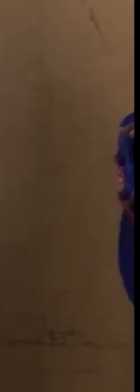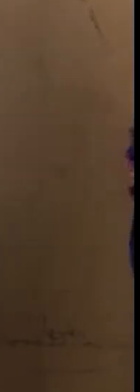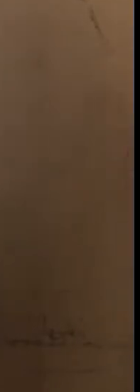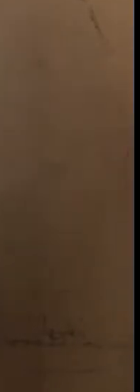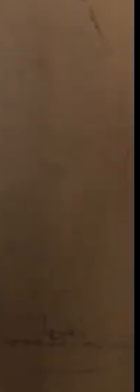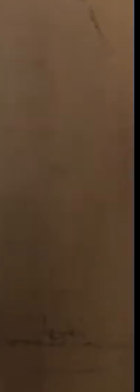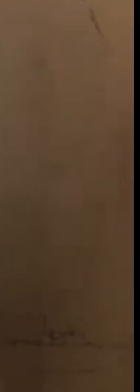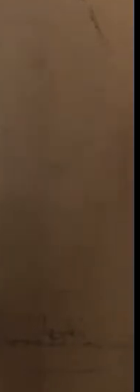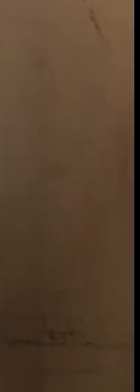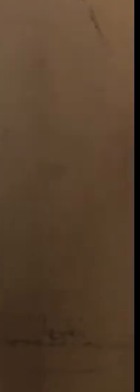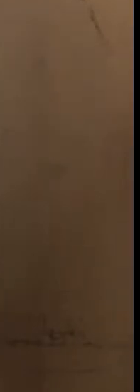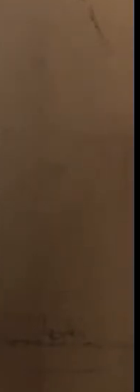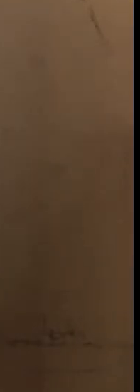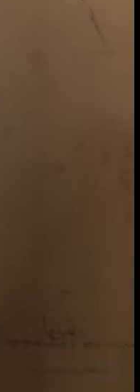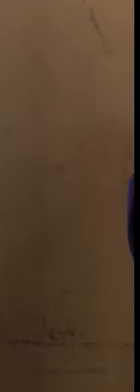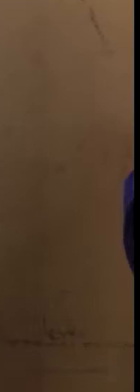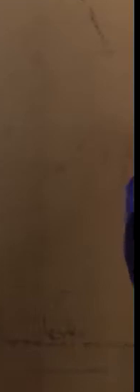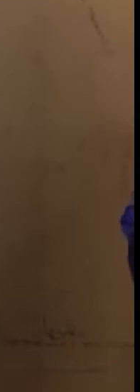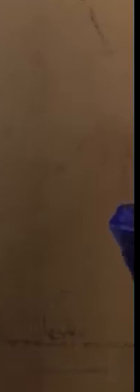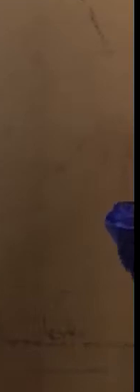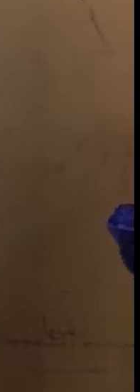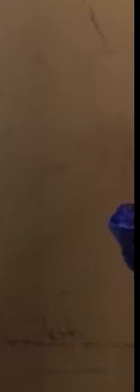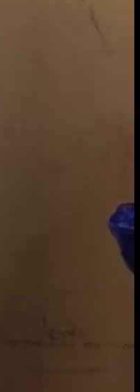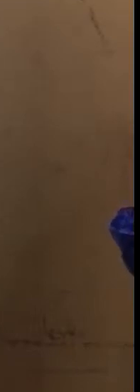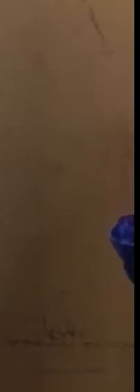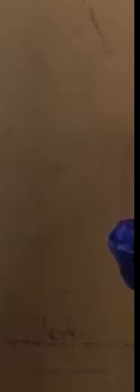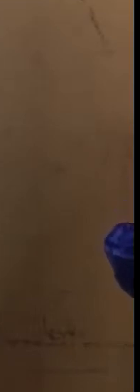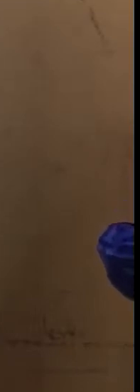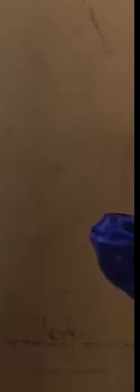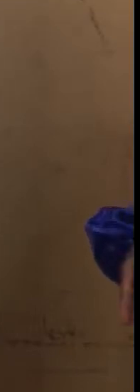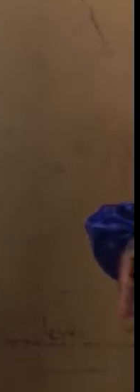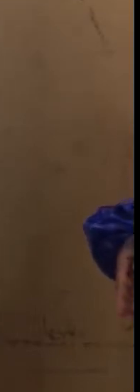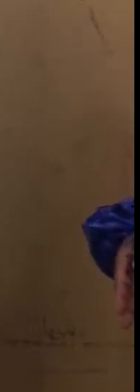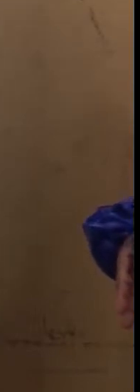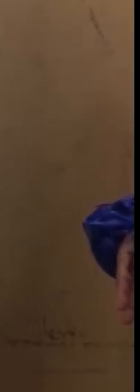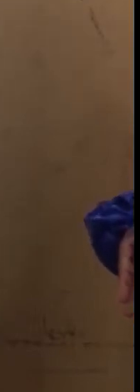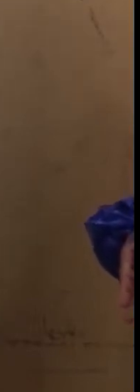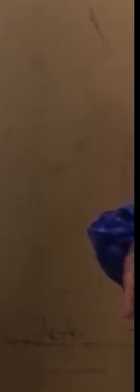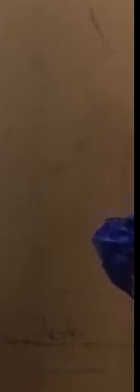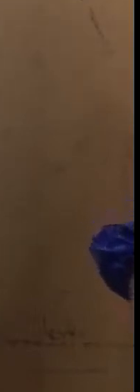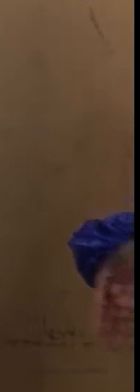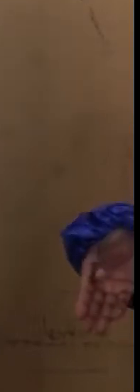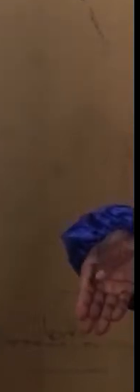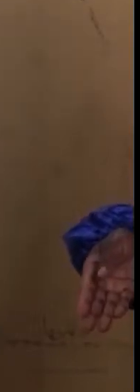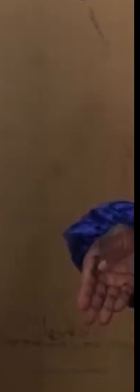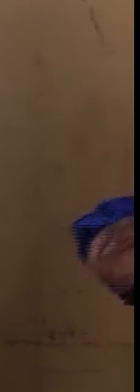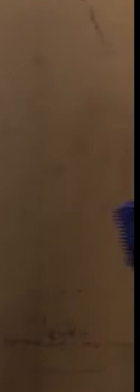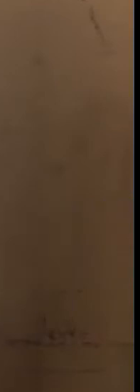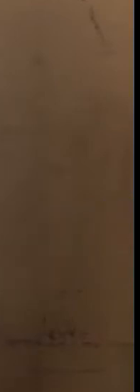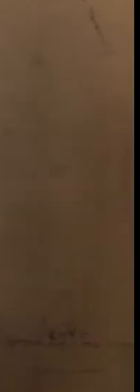or through the dike, or they will float in direction of what? The slopey area. It has to be